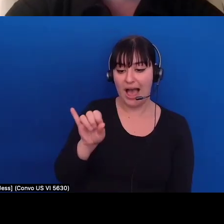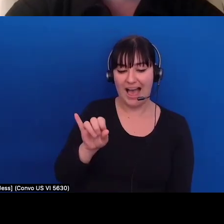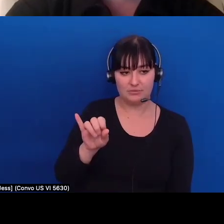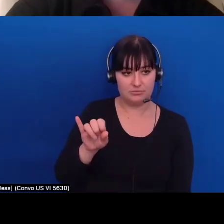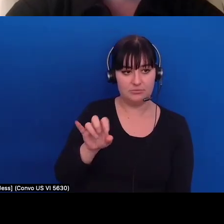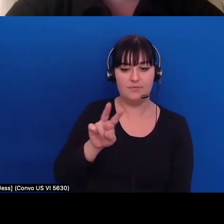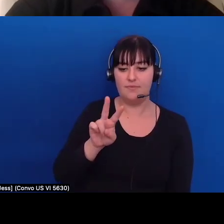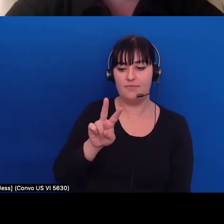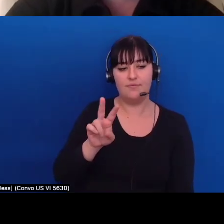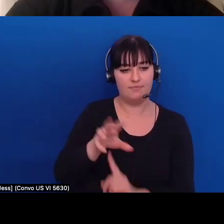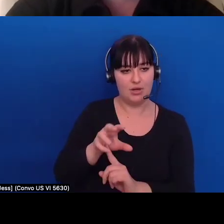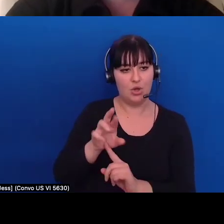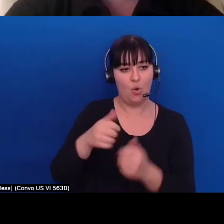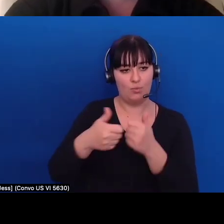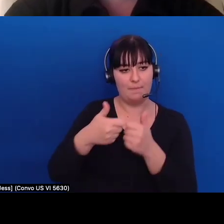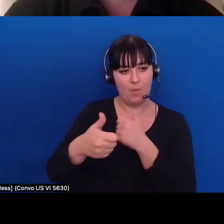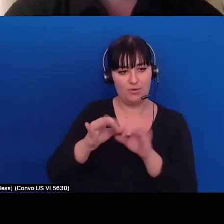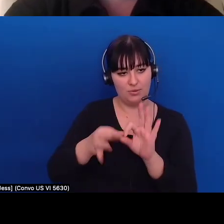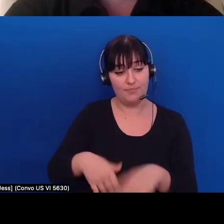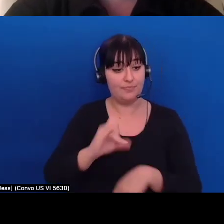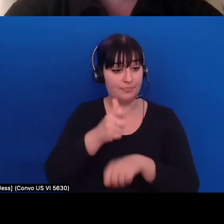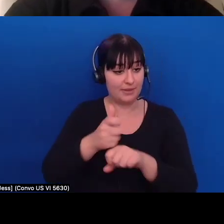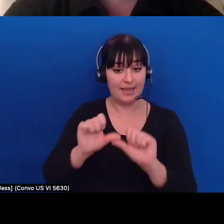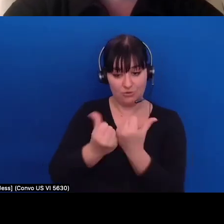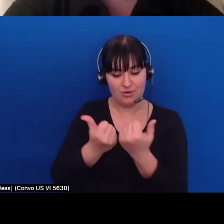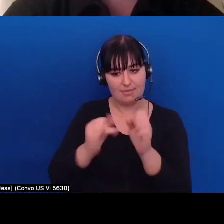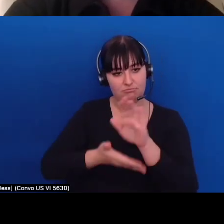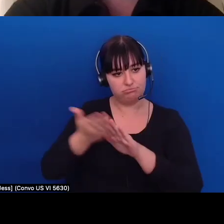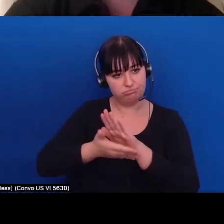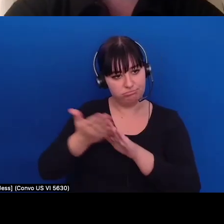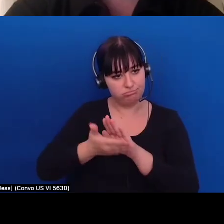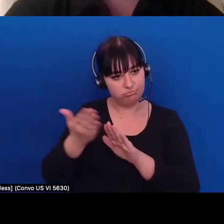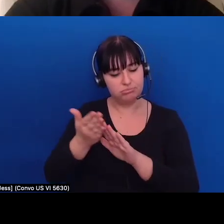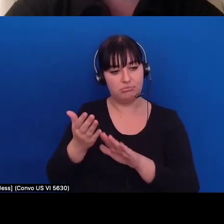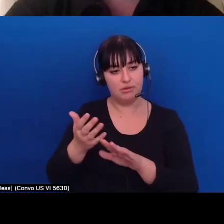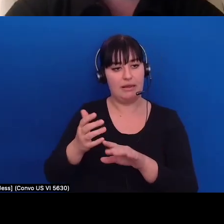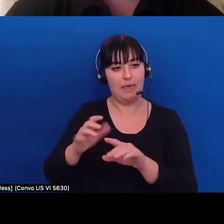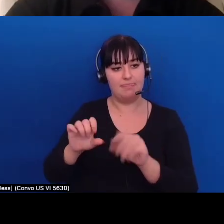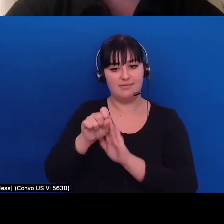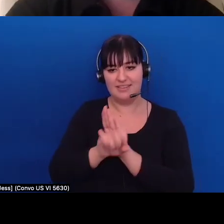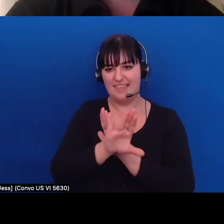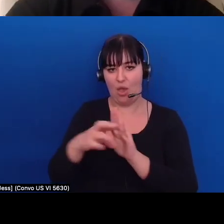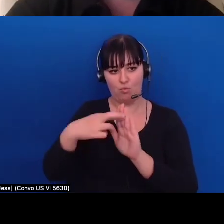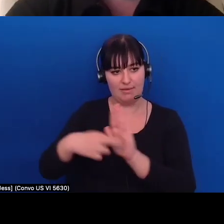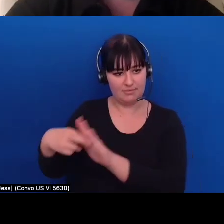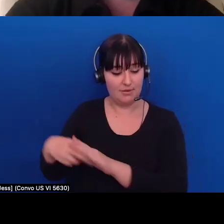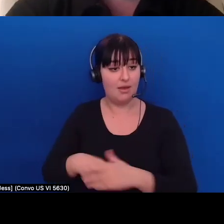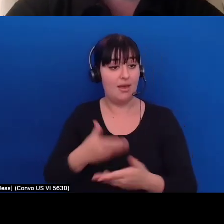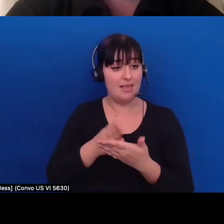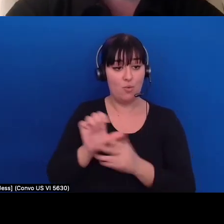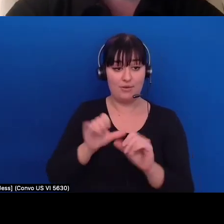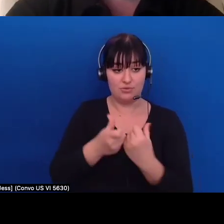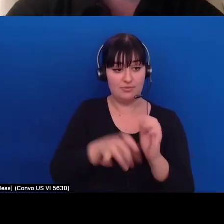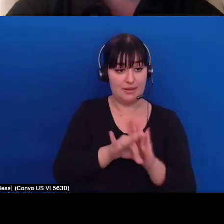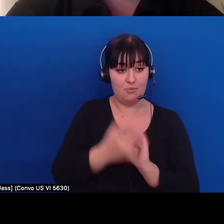establishing standards for interpreting agencies that operate in the state, allowing individuals to select a preference for video